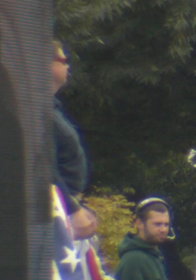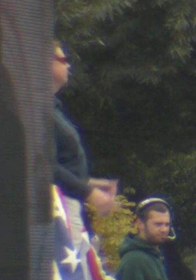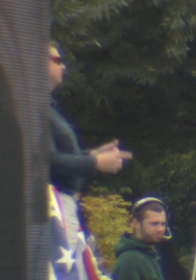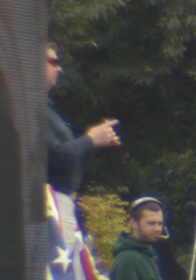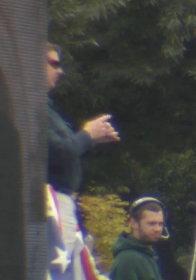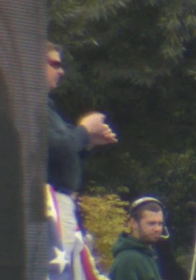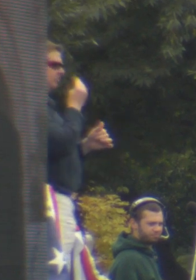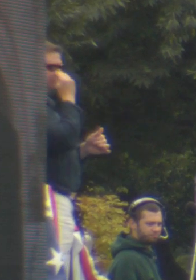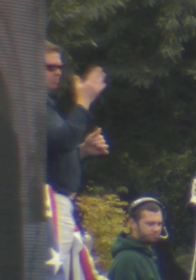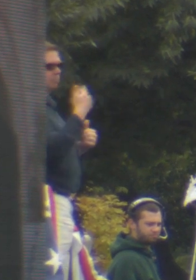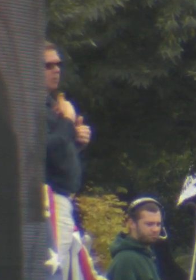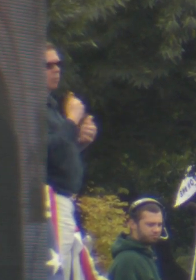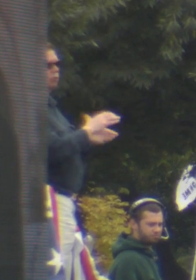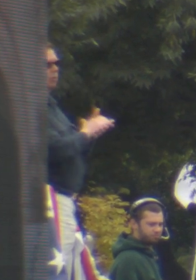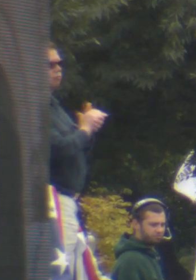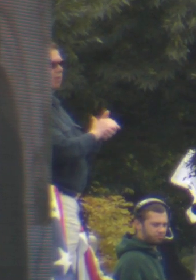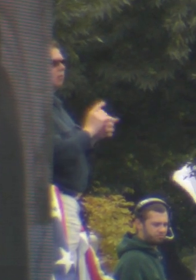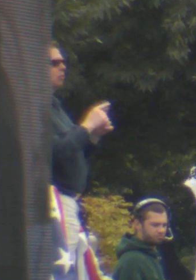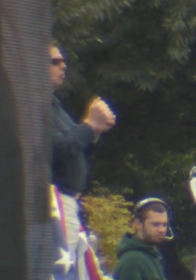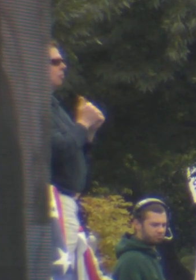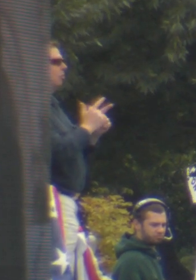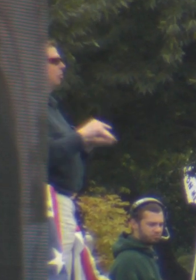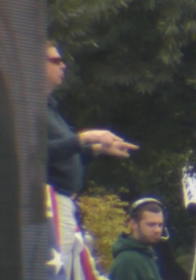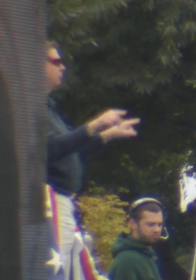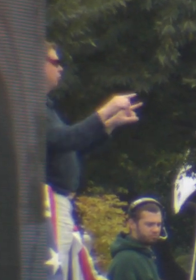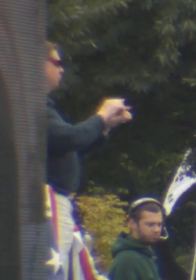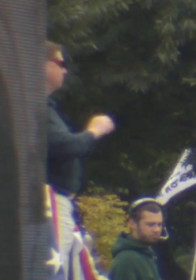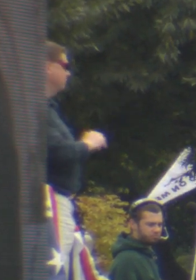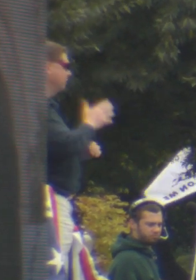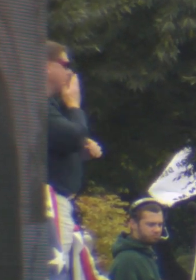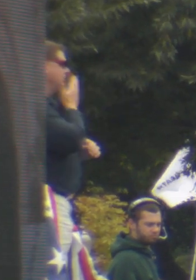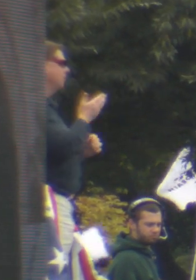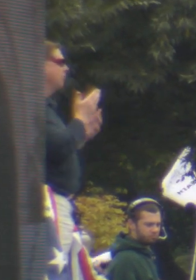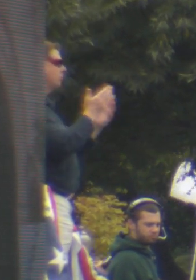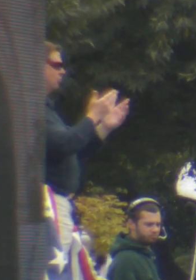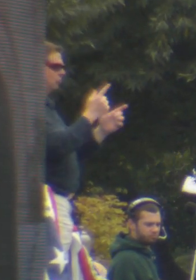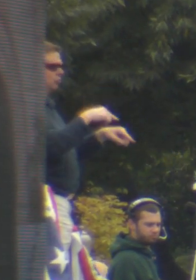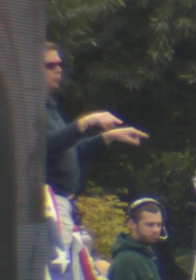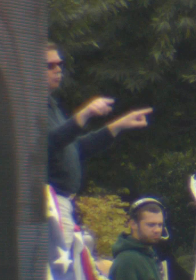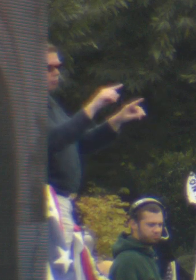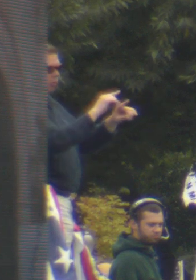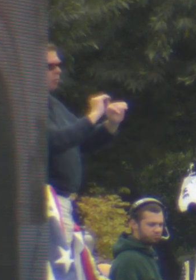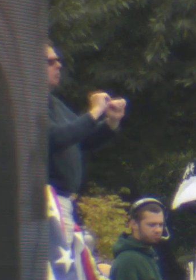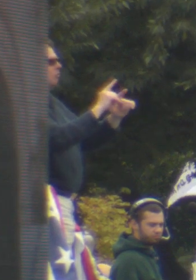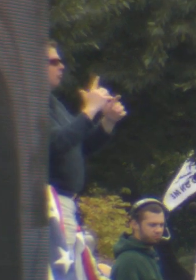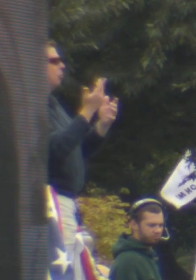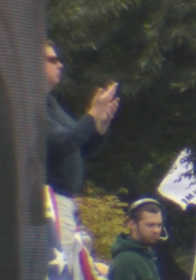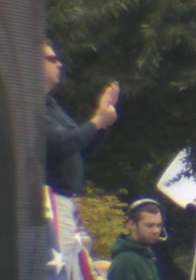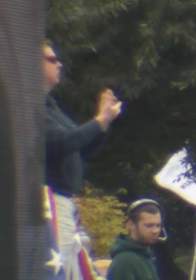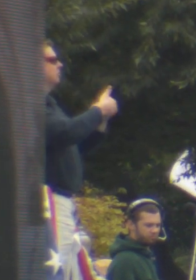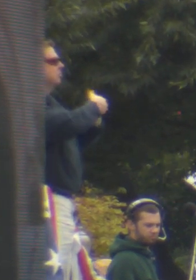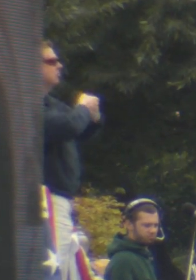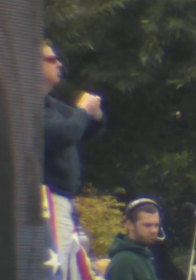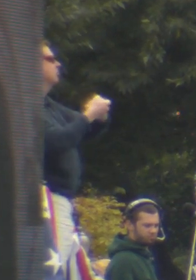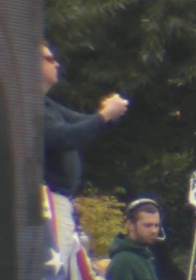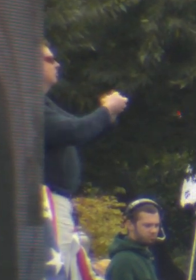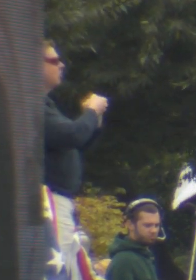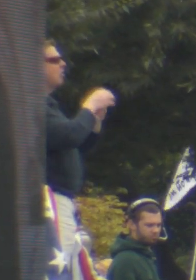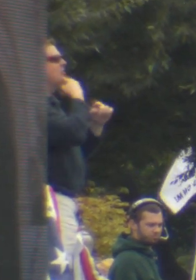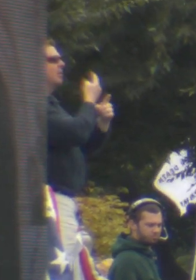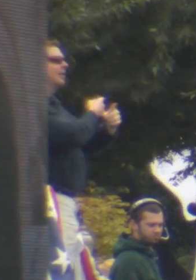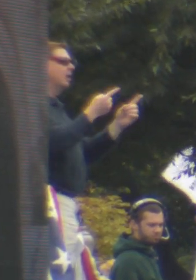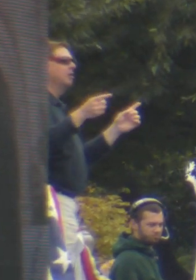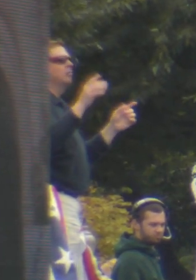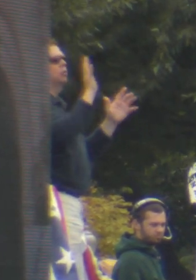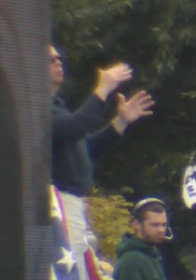First of all, I want to congratulate all of you and thank all of you for joining hands today in declaring